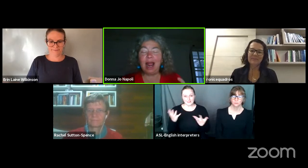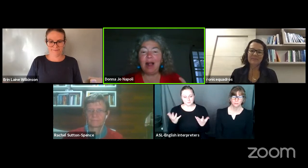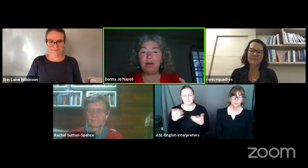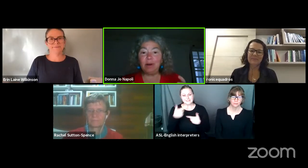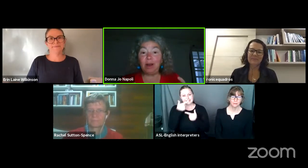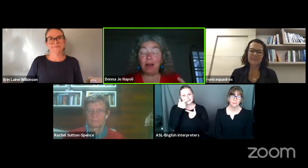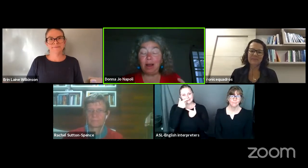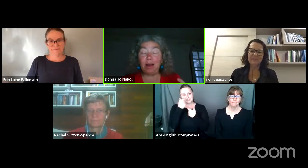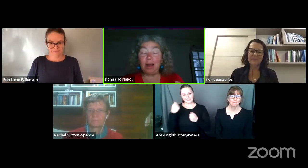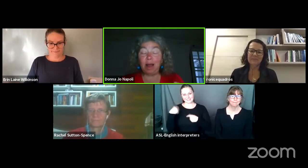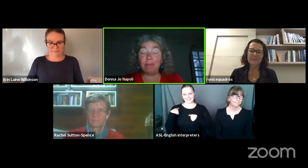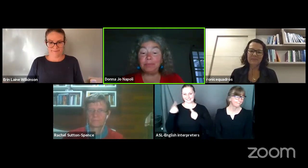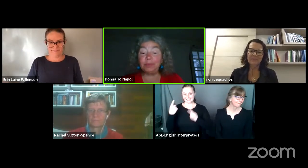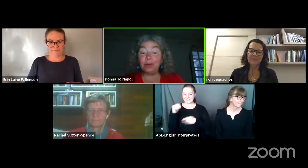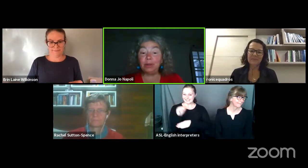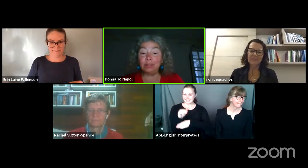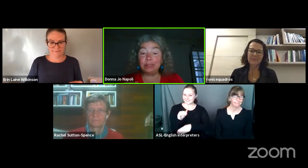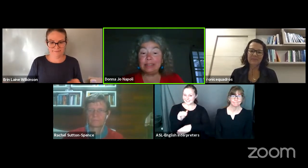interesting how